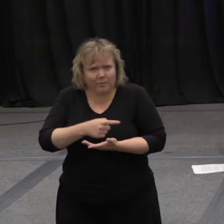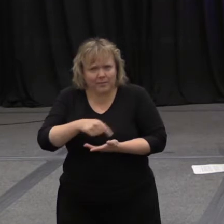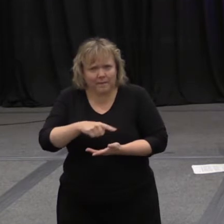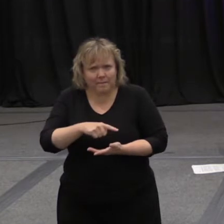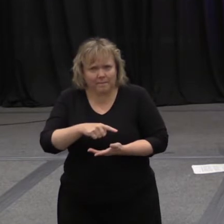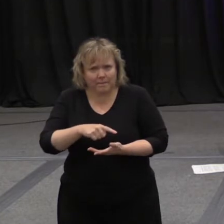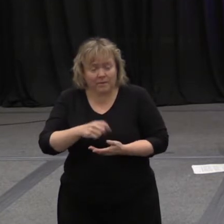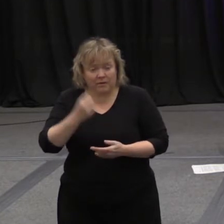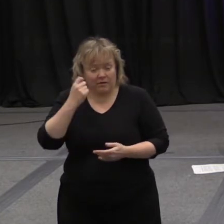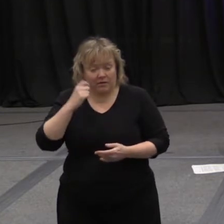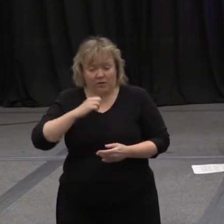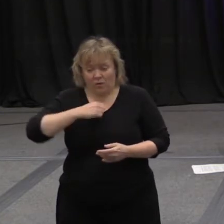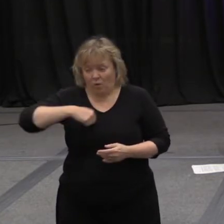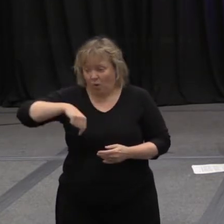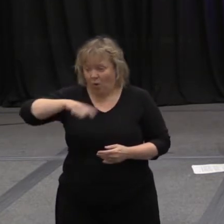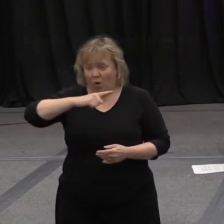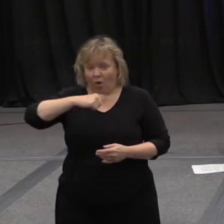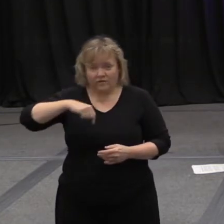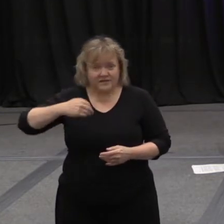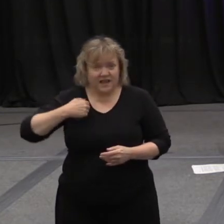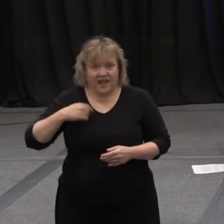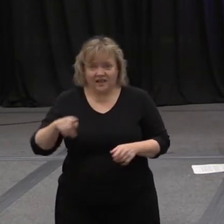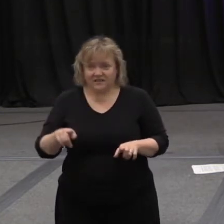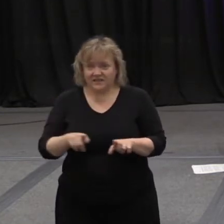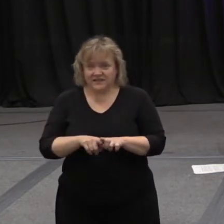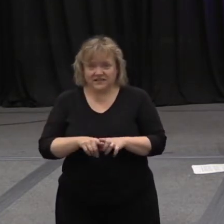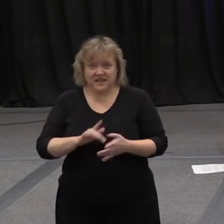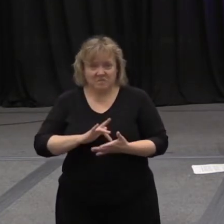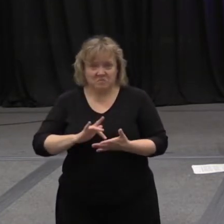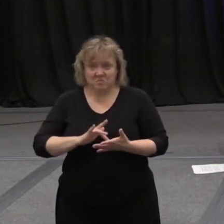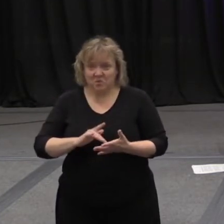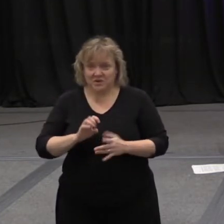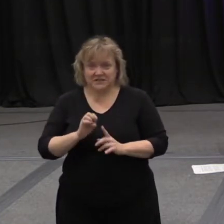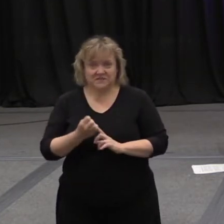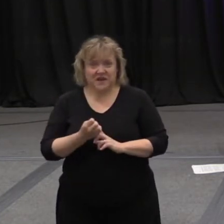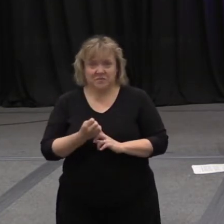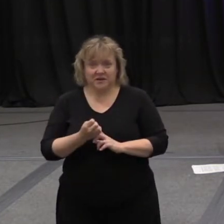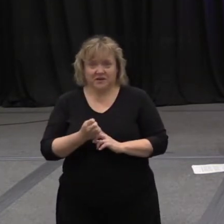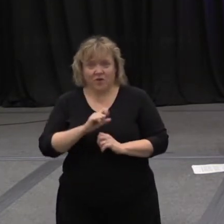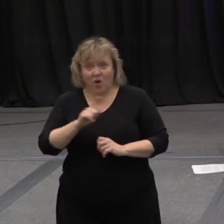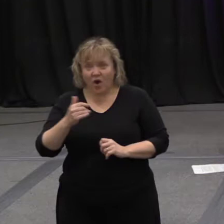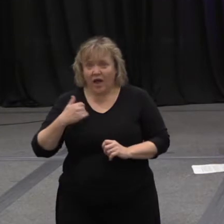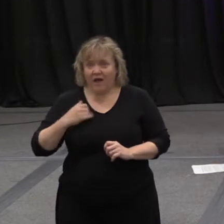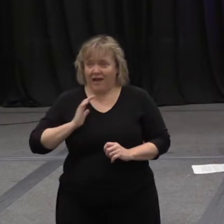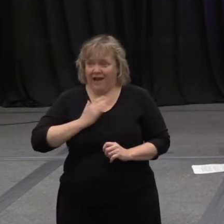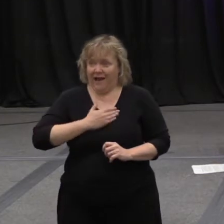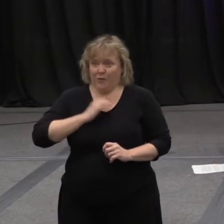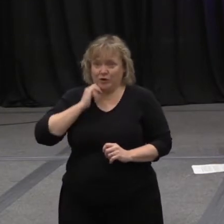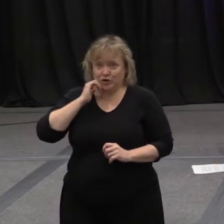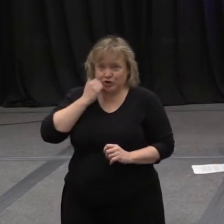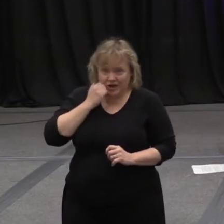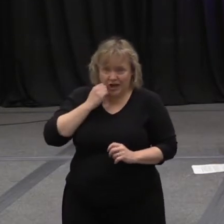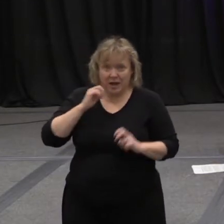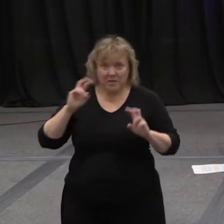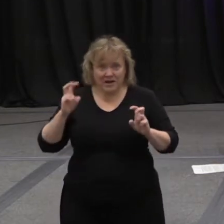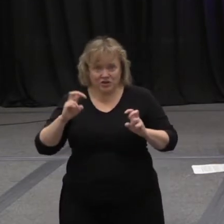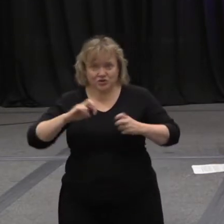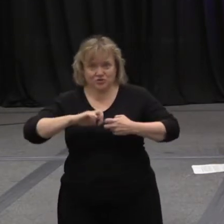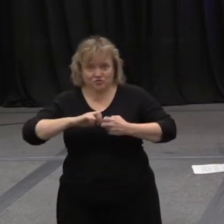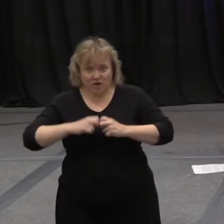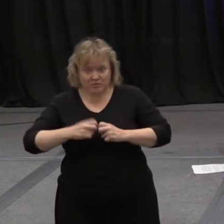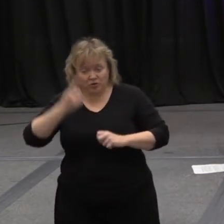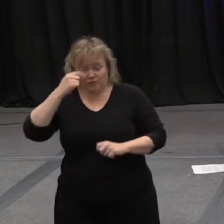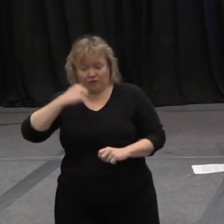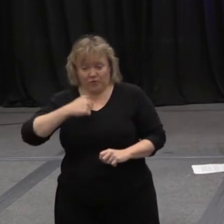same toxic environment, like we all have our own shame, we all have our own issues to work through. And so for me,